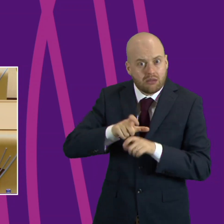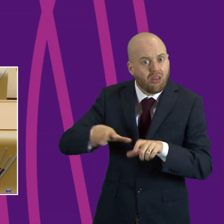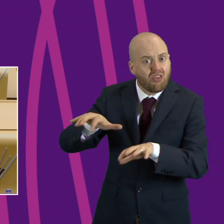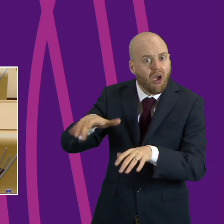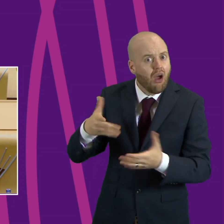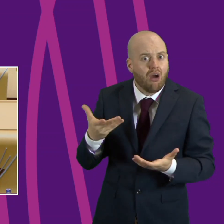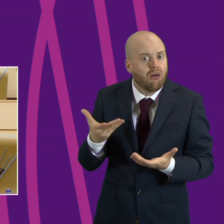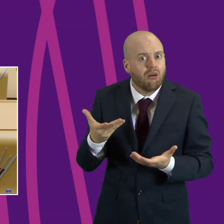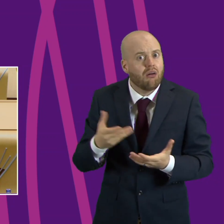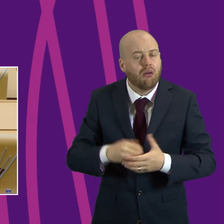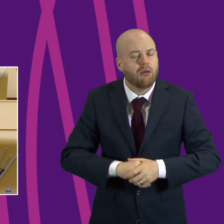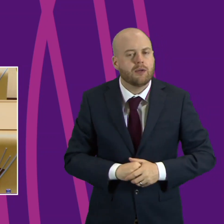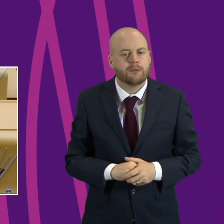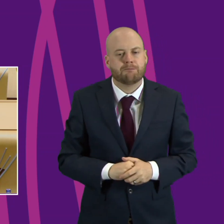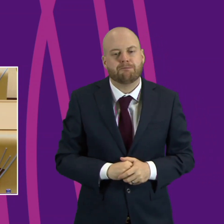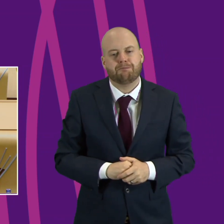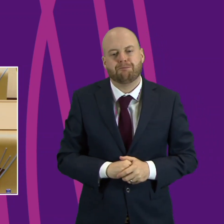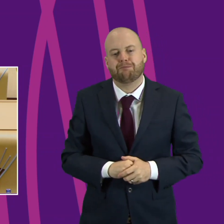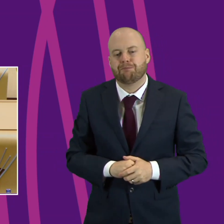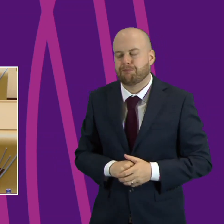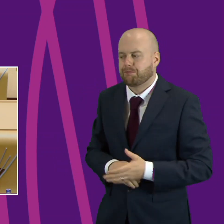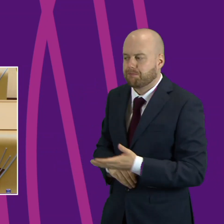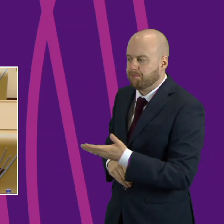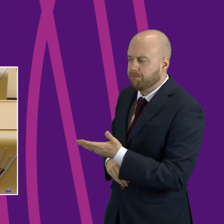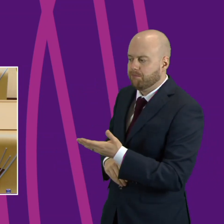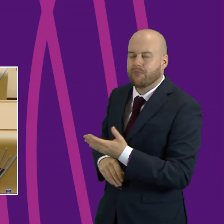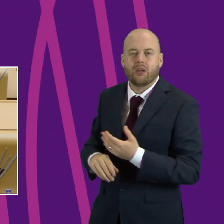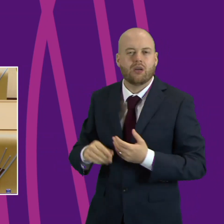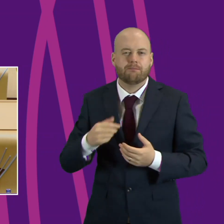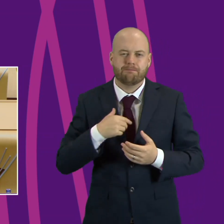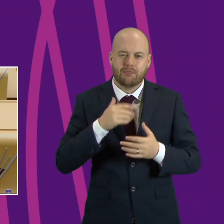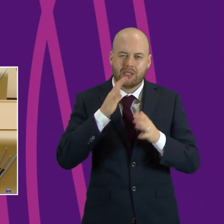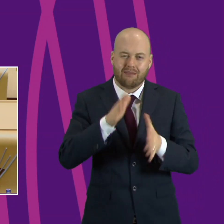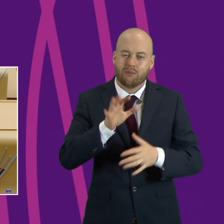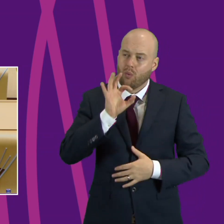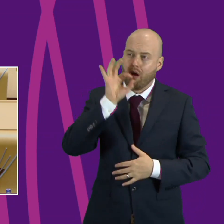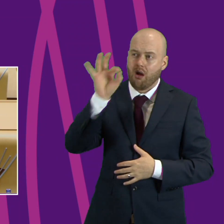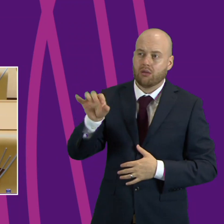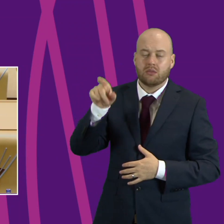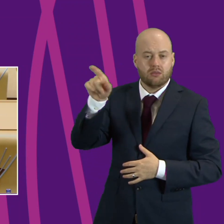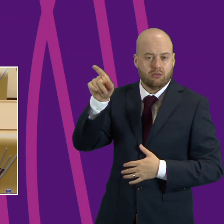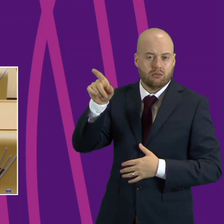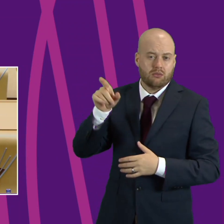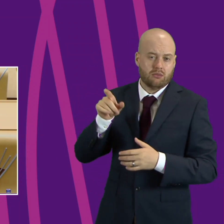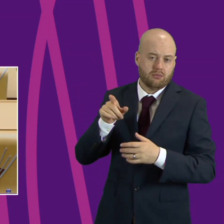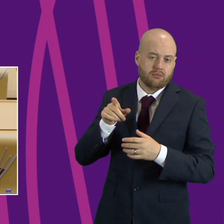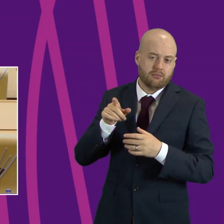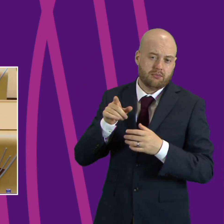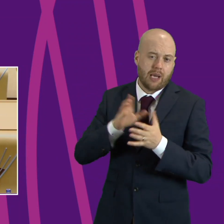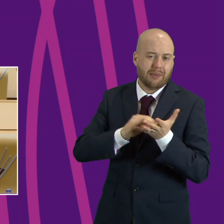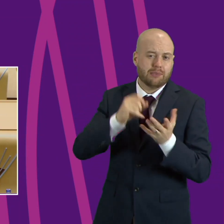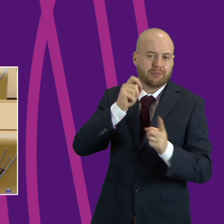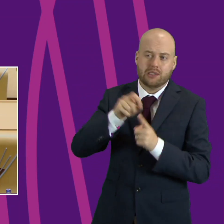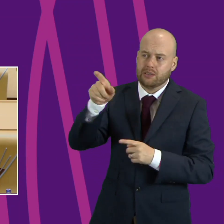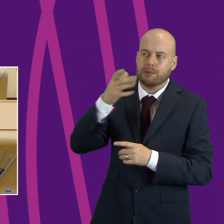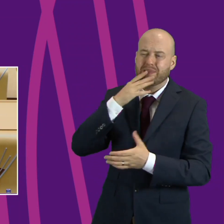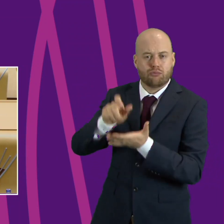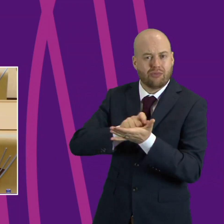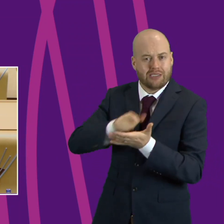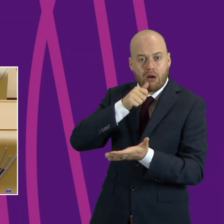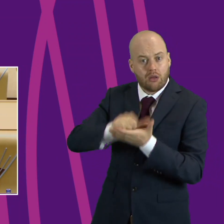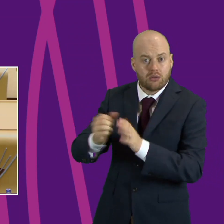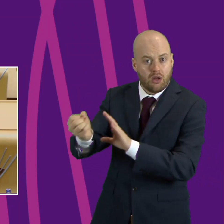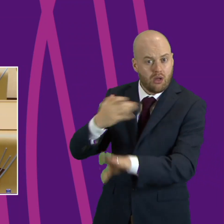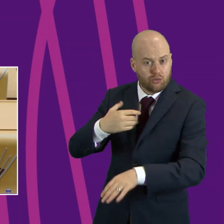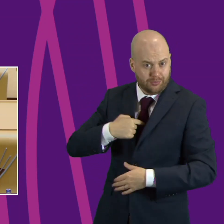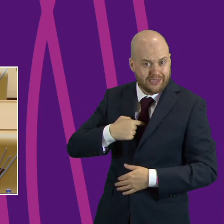the right thing for me to do at this point is to ask Mr Bowman to write to me with the detail of that particular practice and what the situation